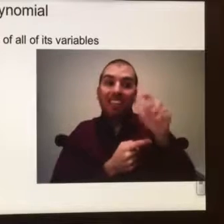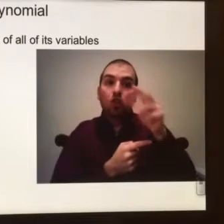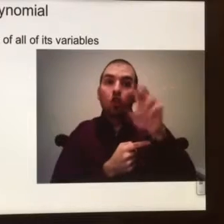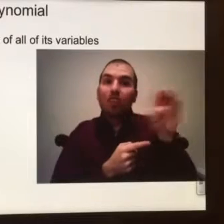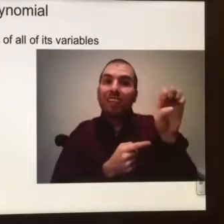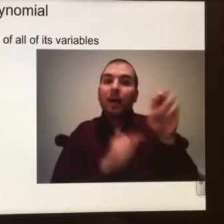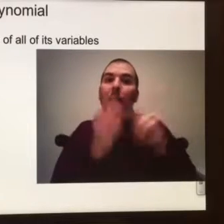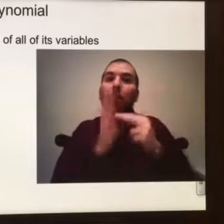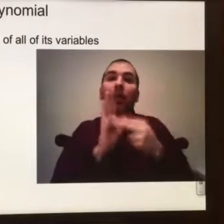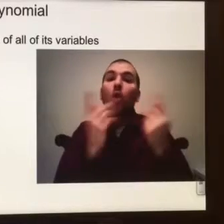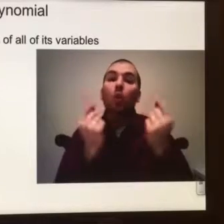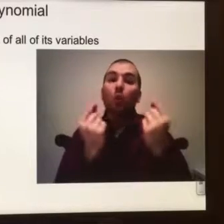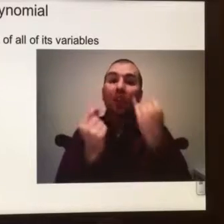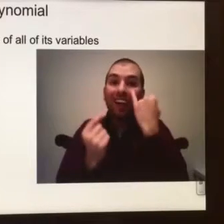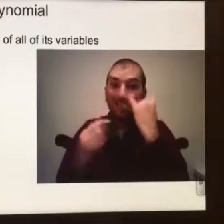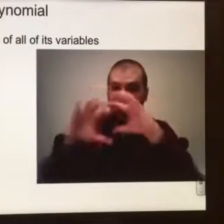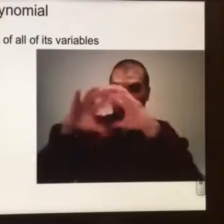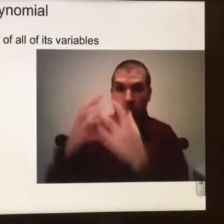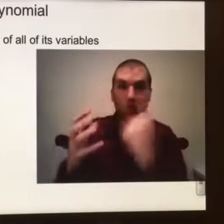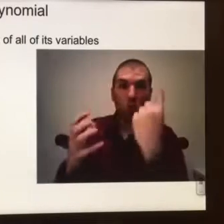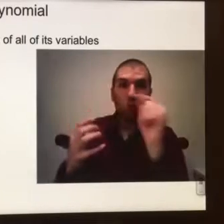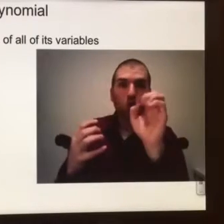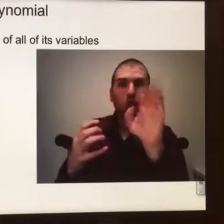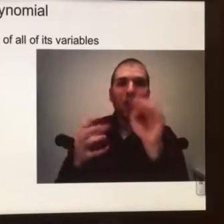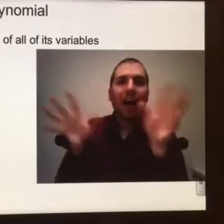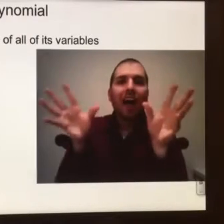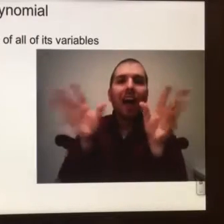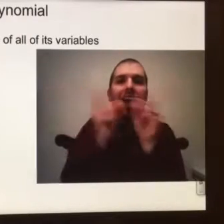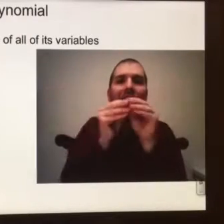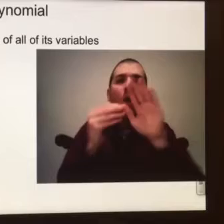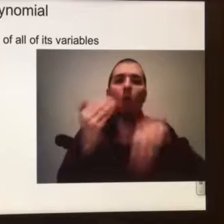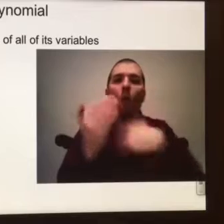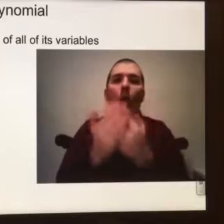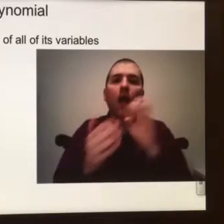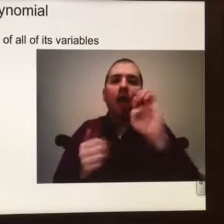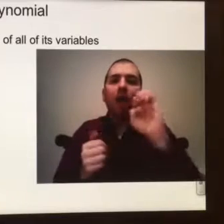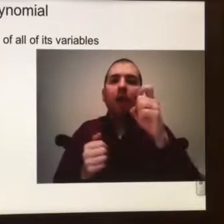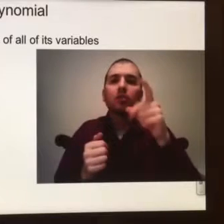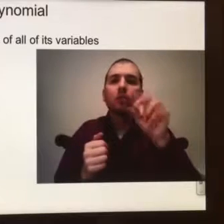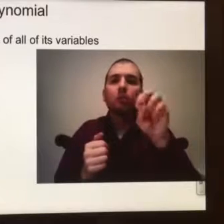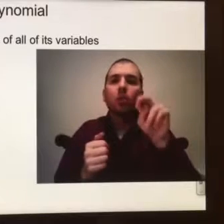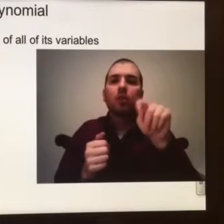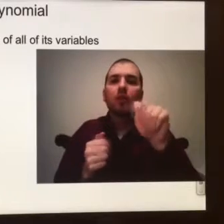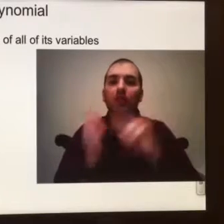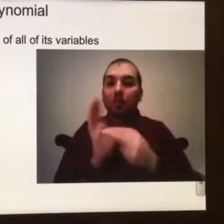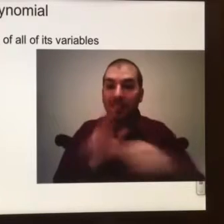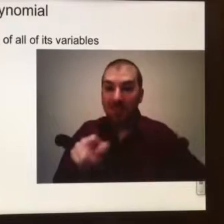This third example, 3a to the third, b to the second,